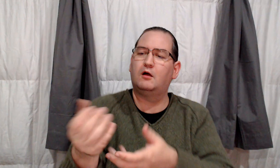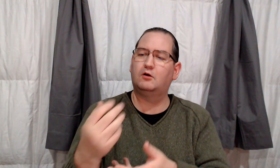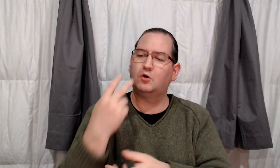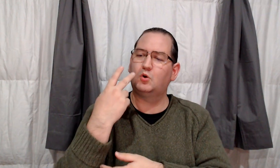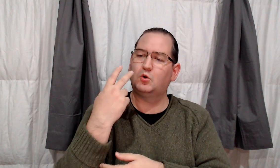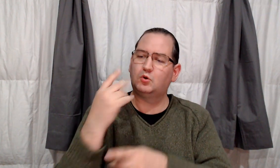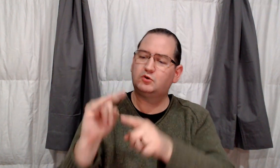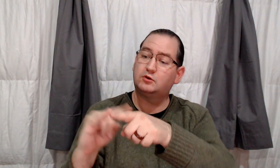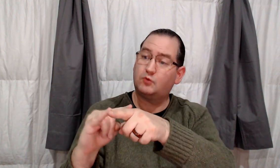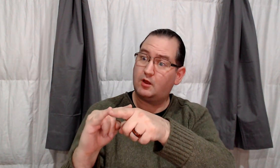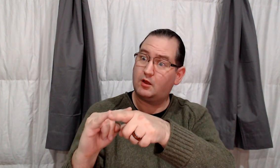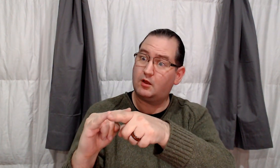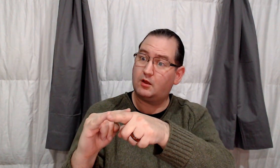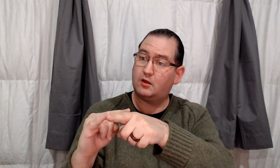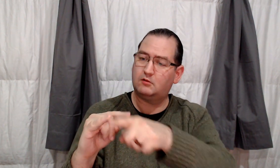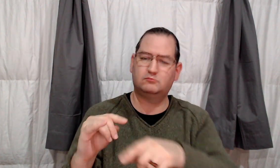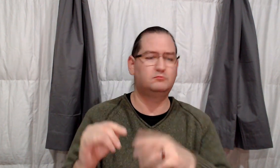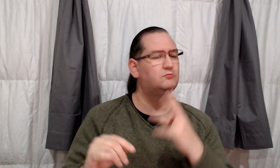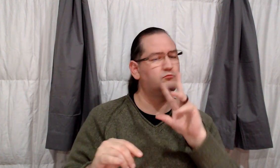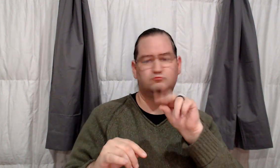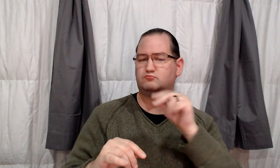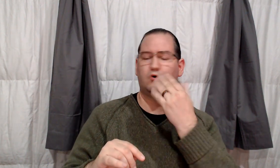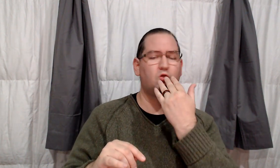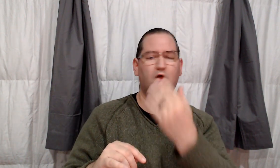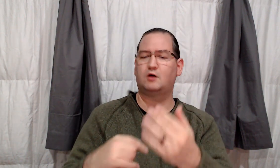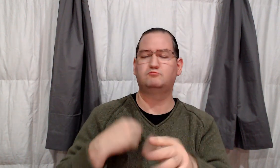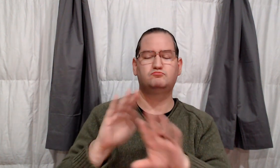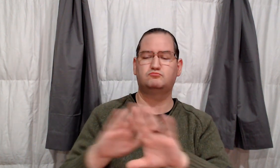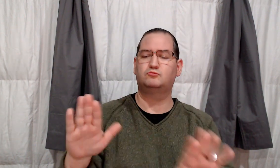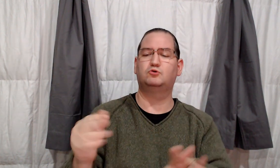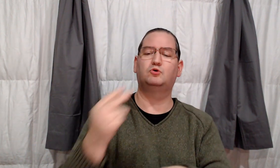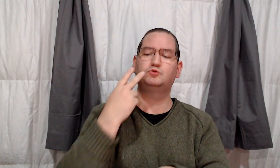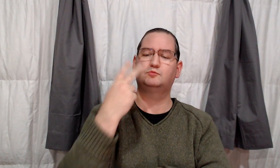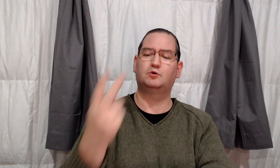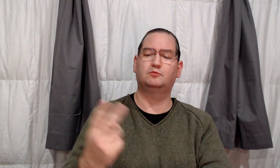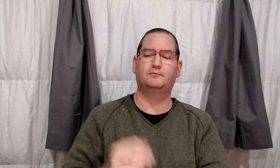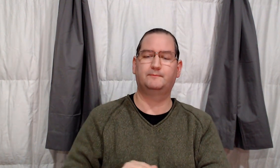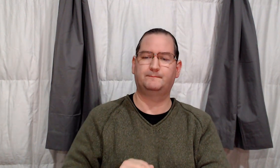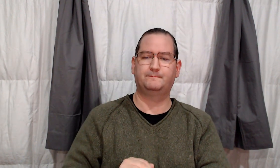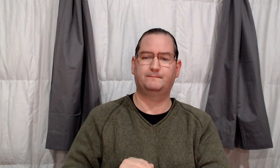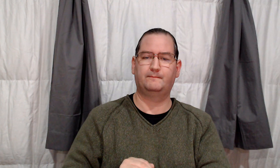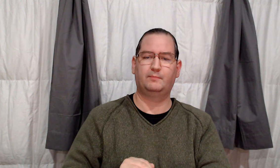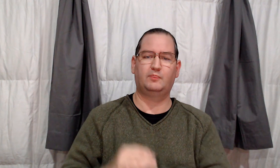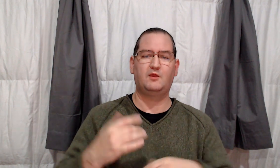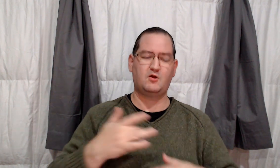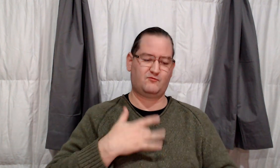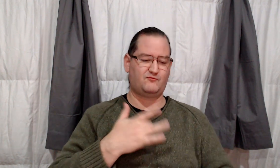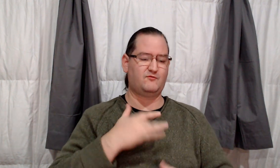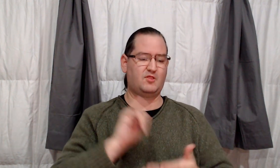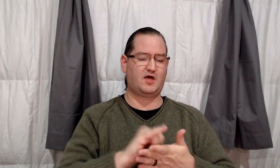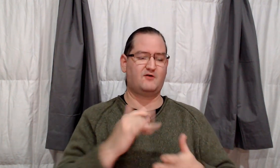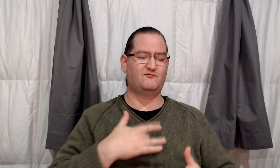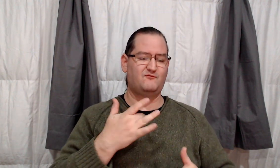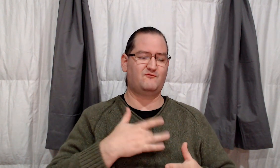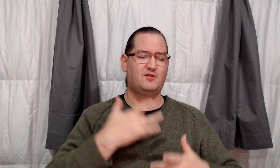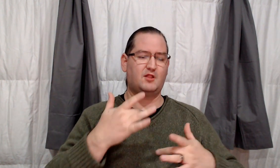And feel that feeling of pride, that feeling of freedom, that feeling of achievement as you hear yourself saying those